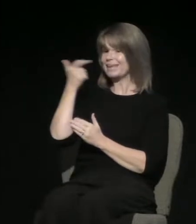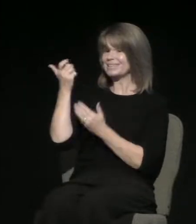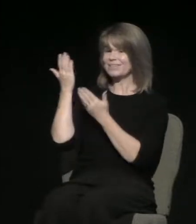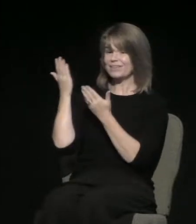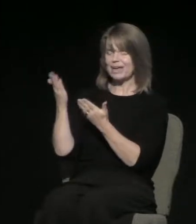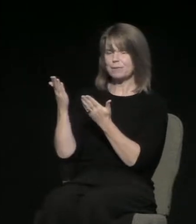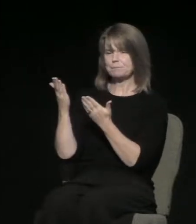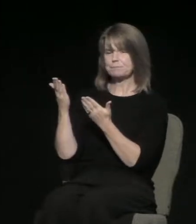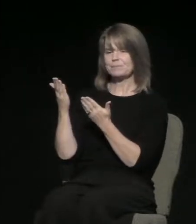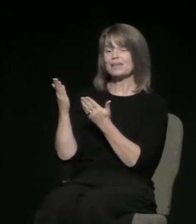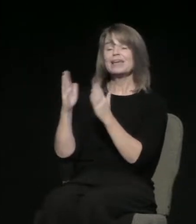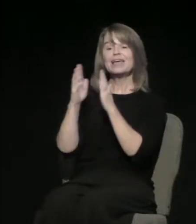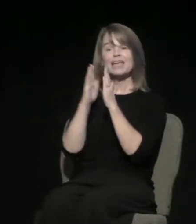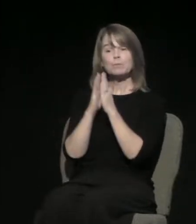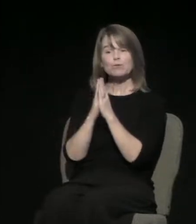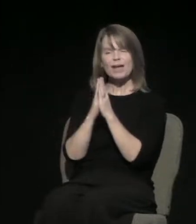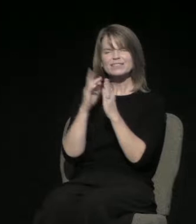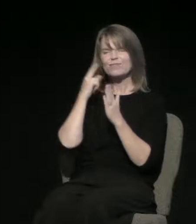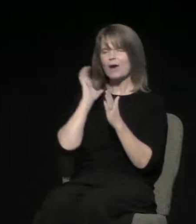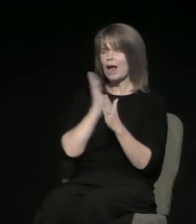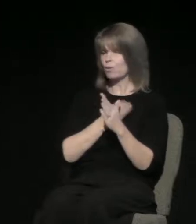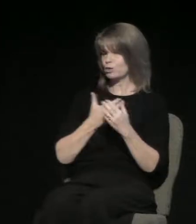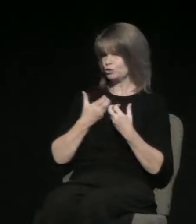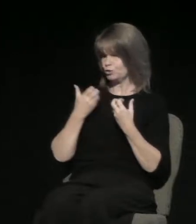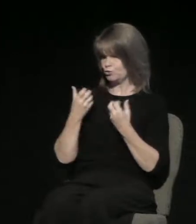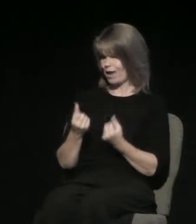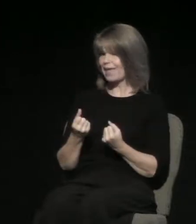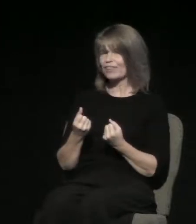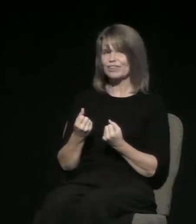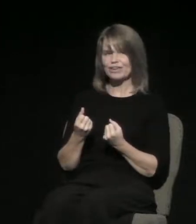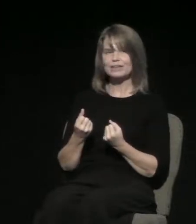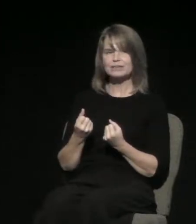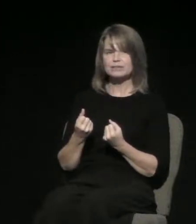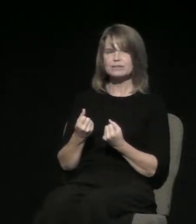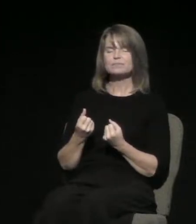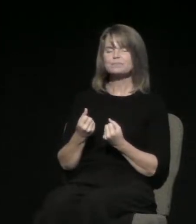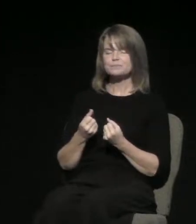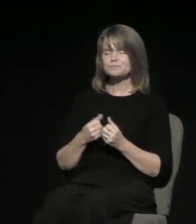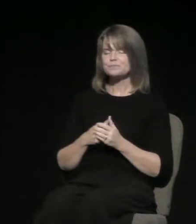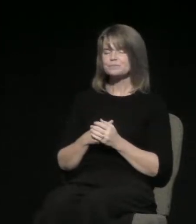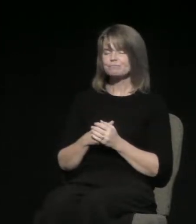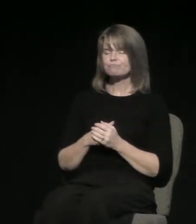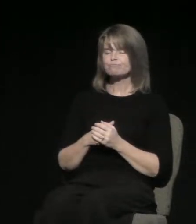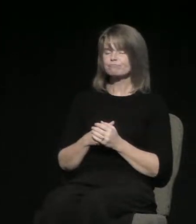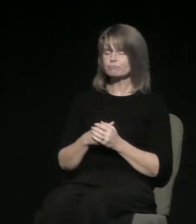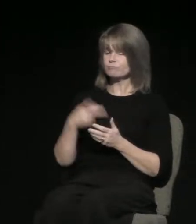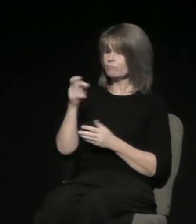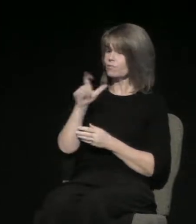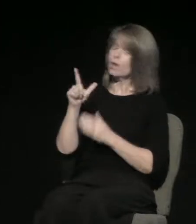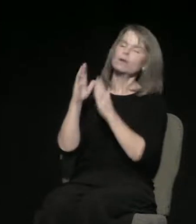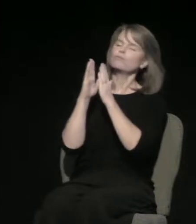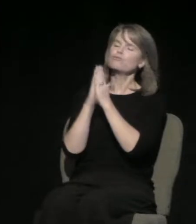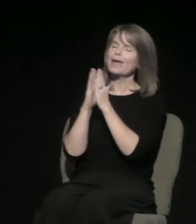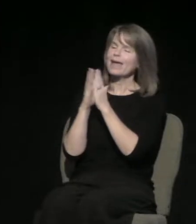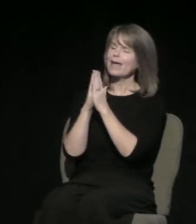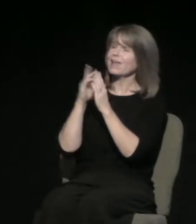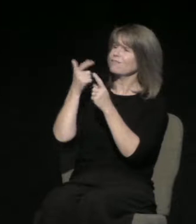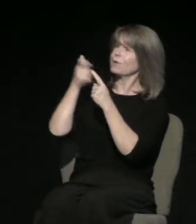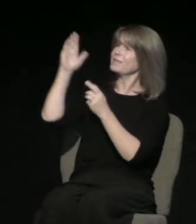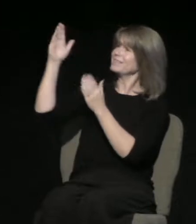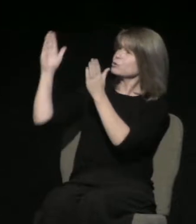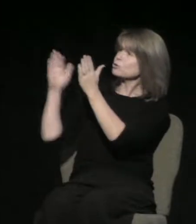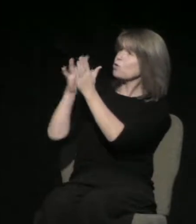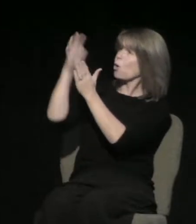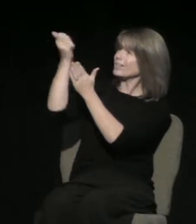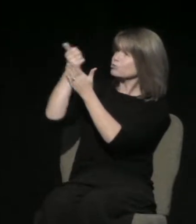And then He prays For our Strength Okay It's number One He prays For our Strength He said I pray That out Of his Glorious